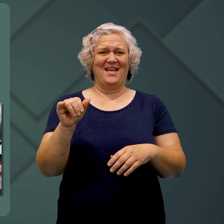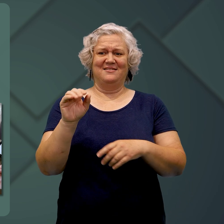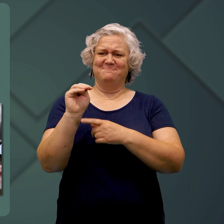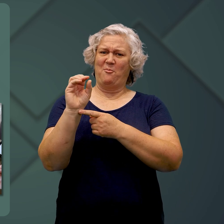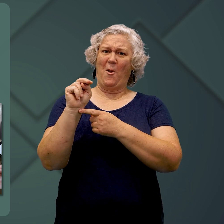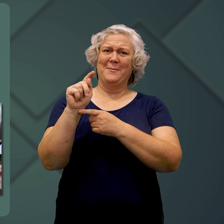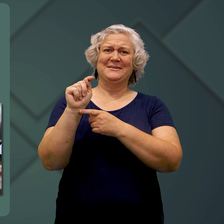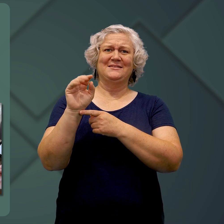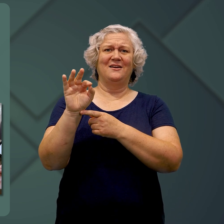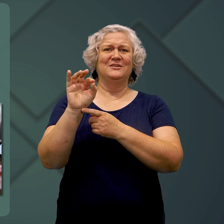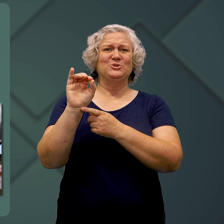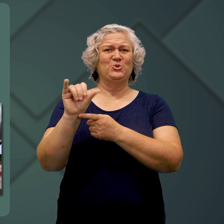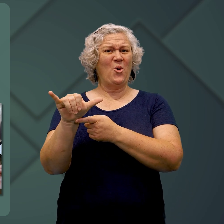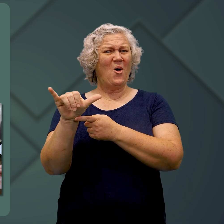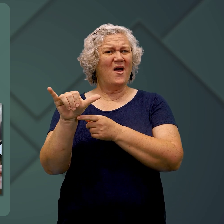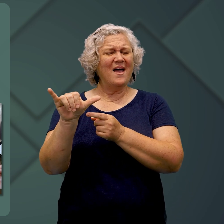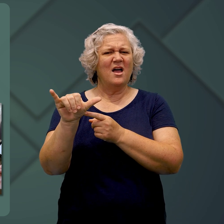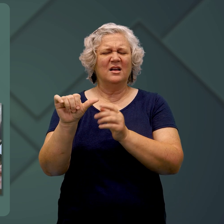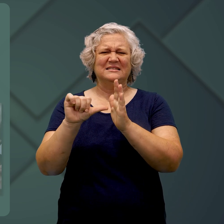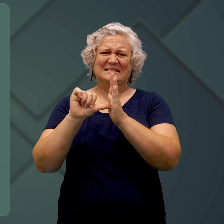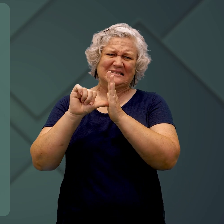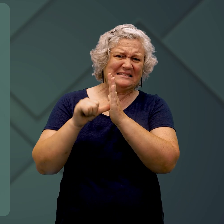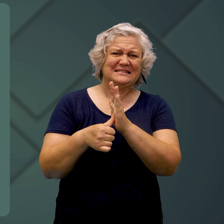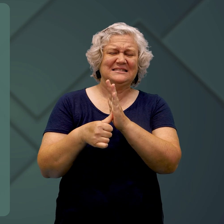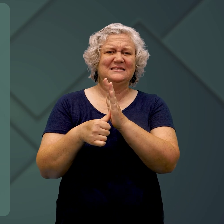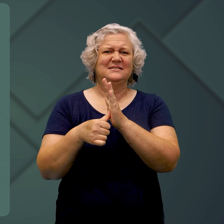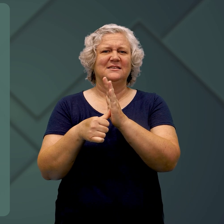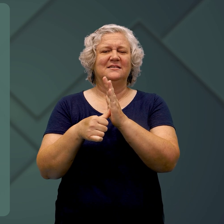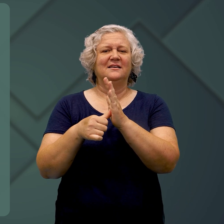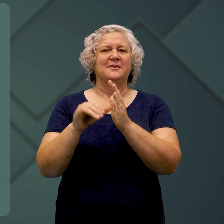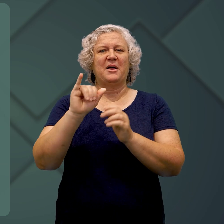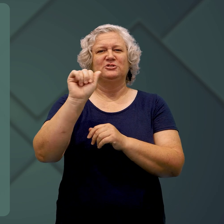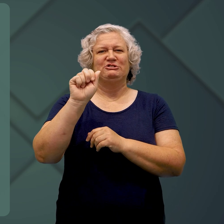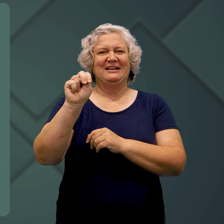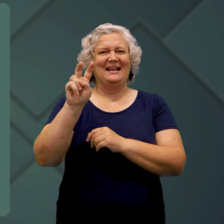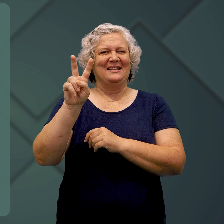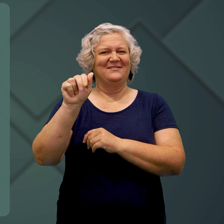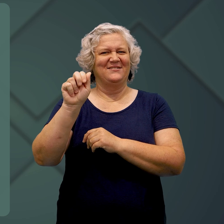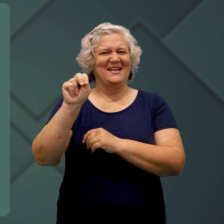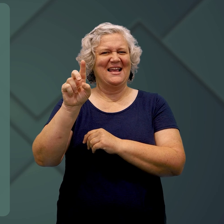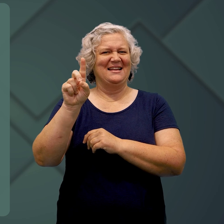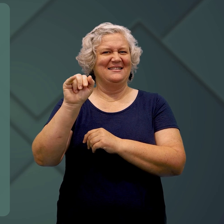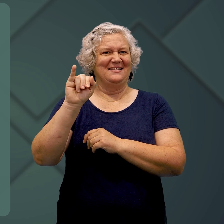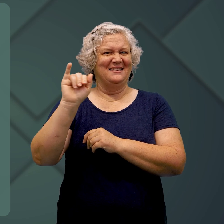And moments of joy is something that Jan van Dijk really emphasized